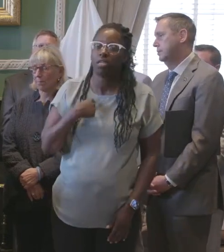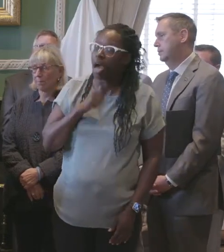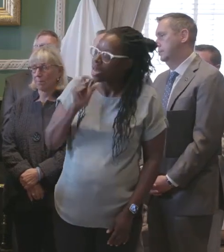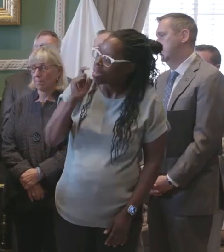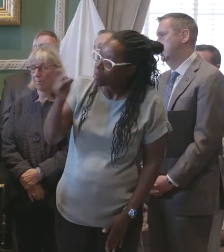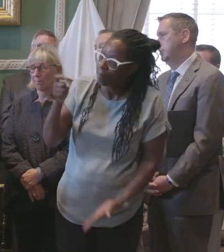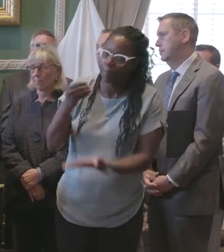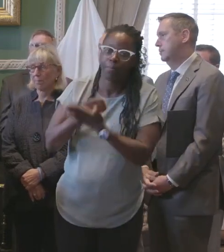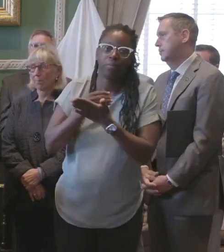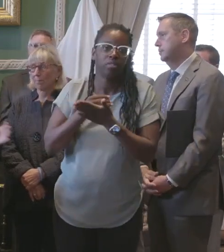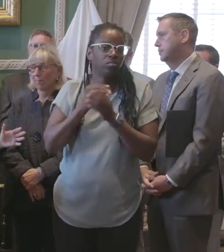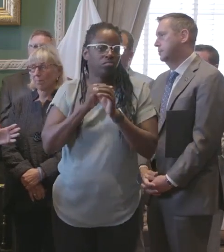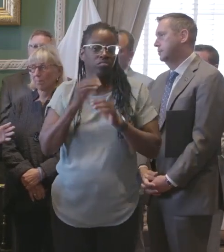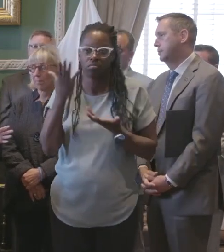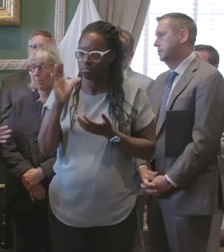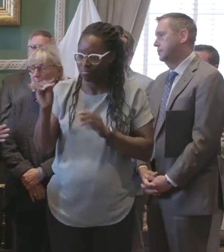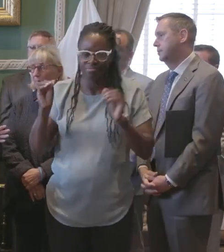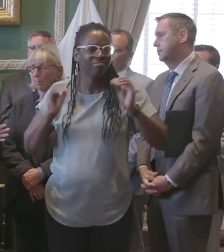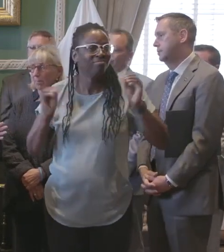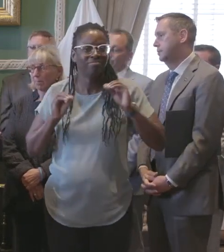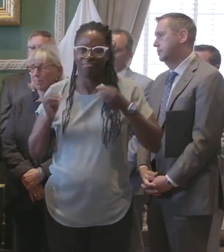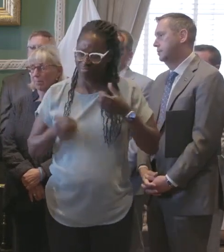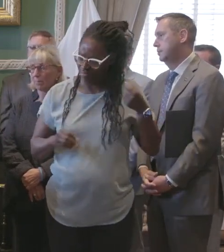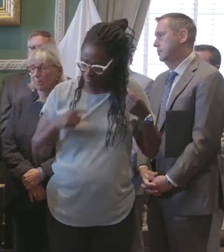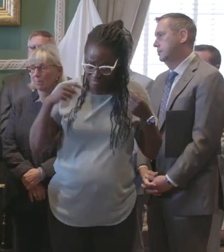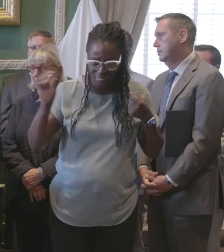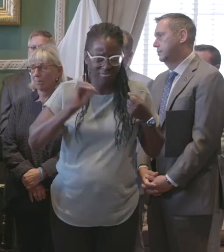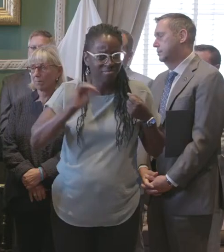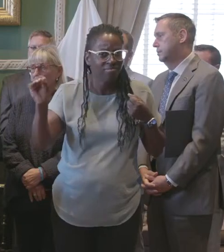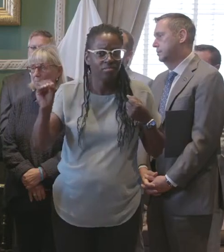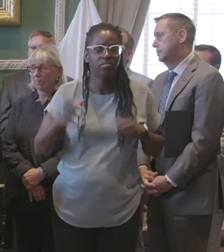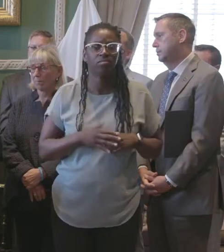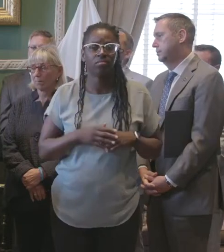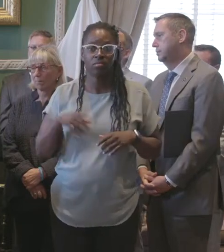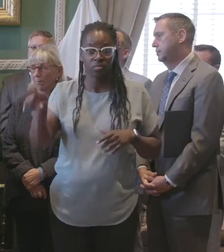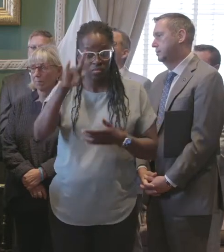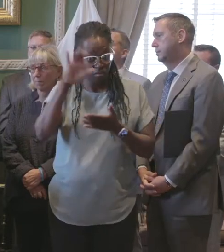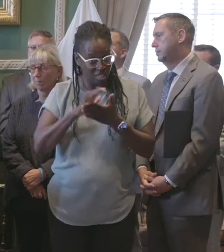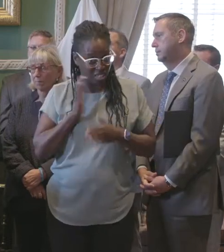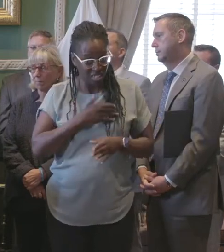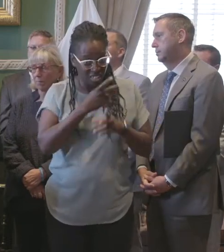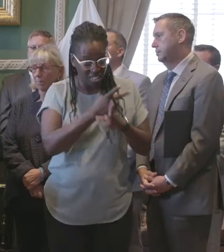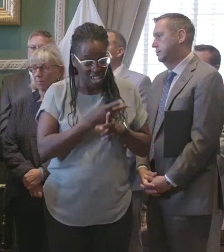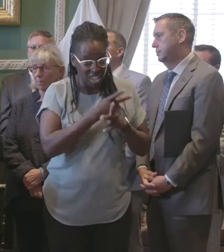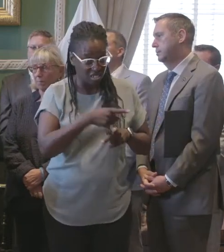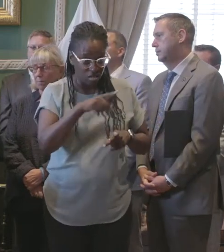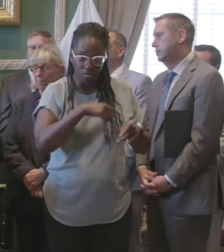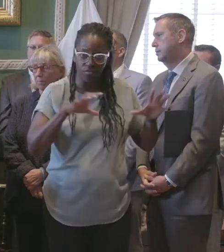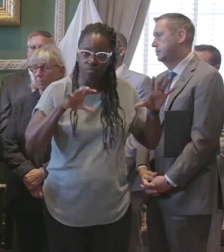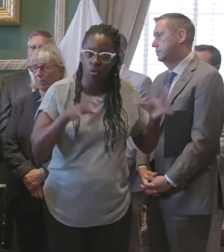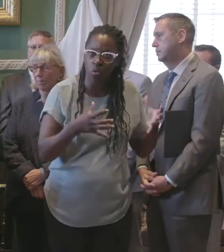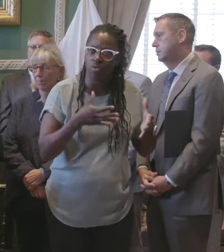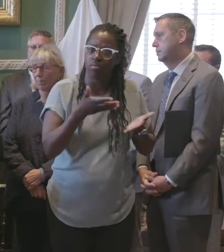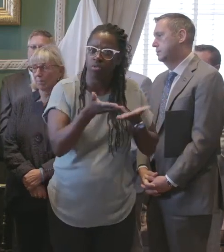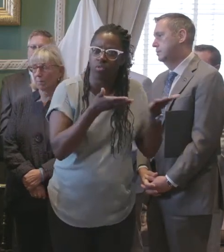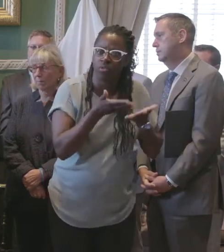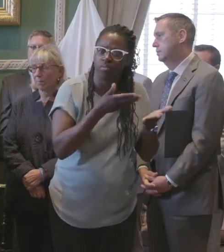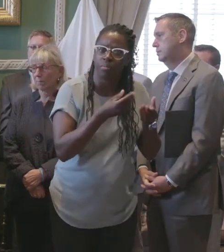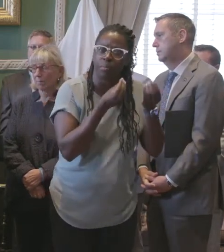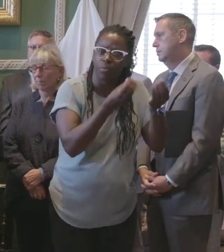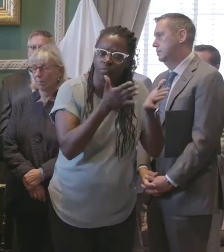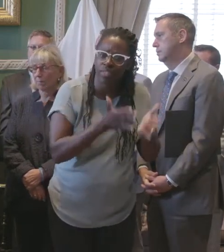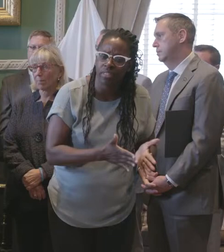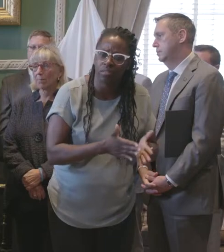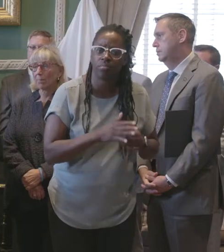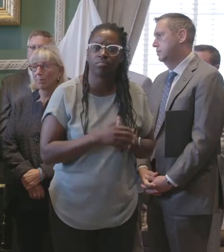Stewart. But we all believe in our healthcare workforce, in our providers here, and most importantly, in making sure